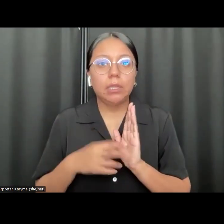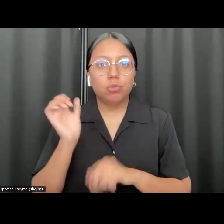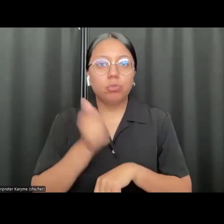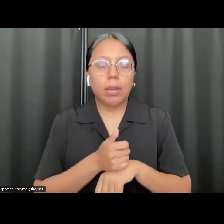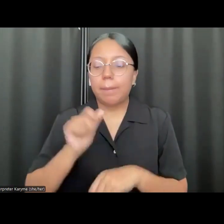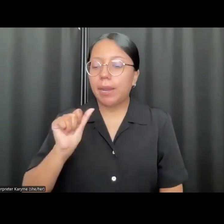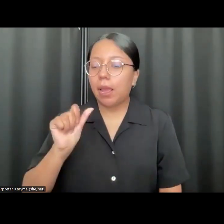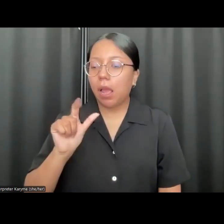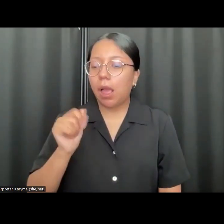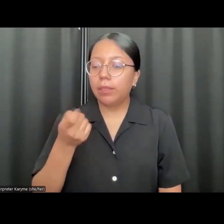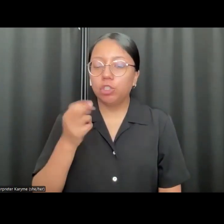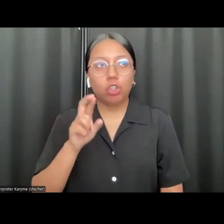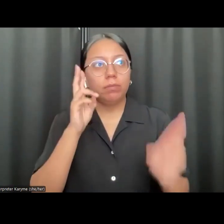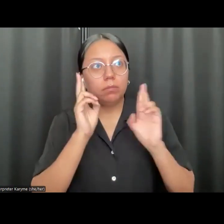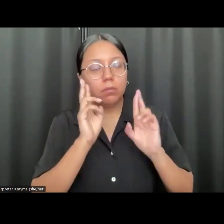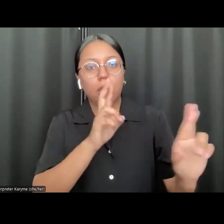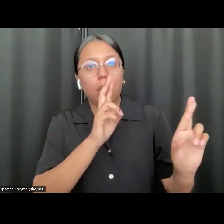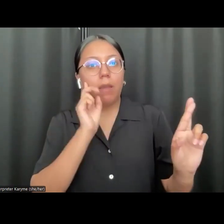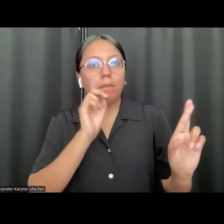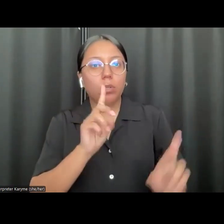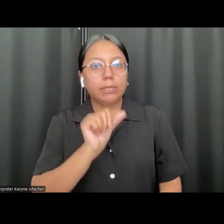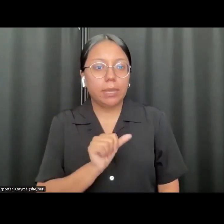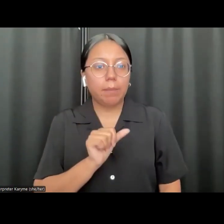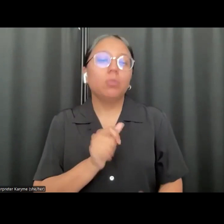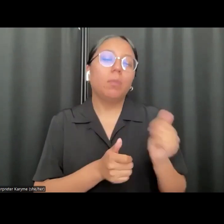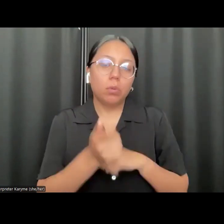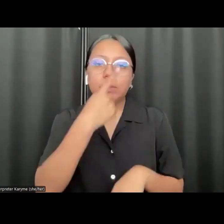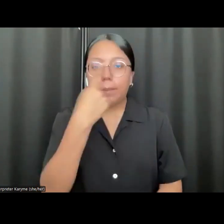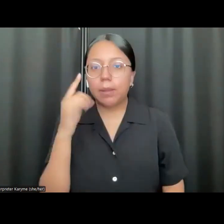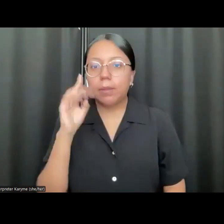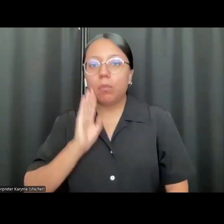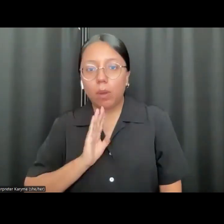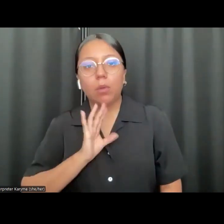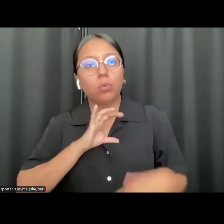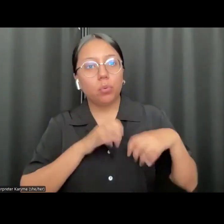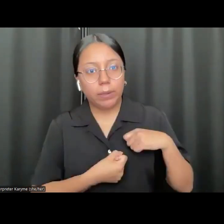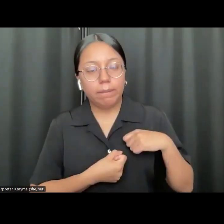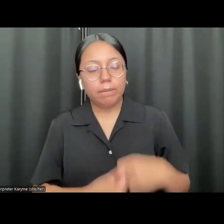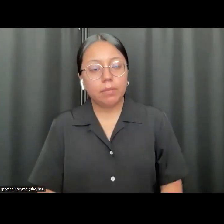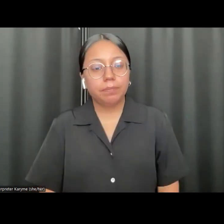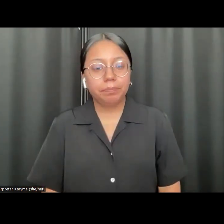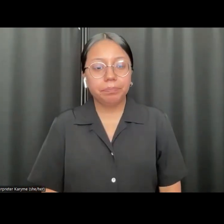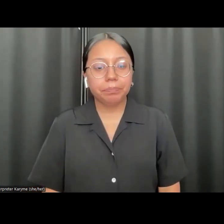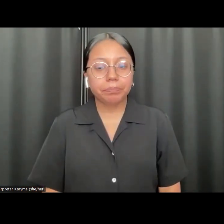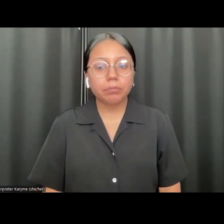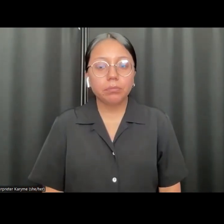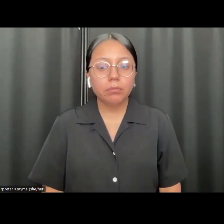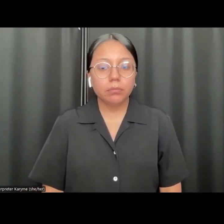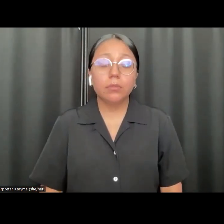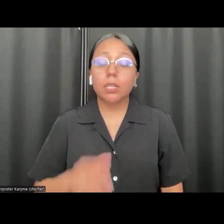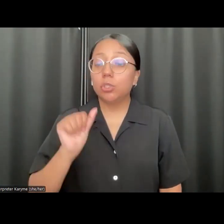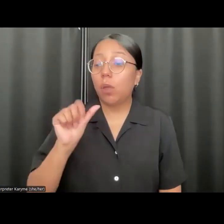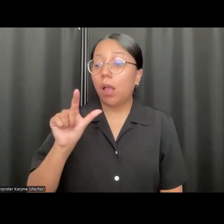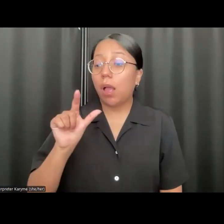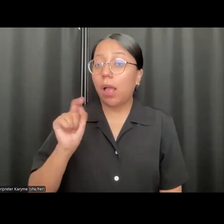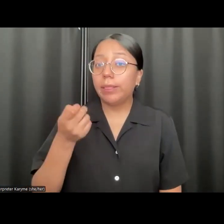disabled, mostly Black and brown grief, right? Um, and some notes about altars. So I've built altars since